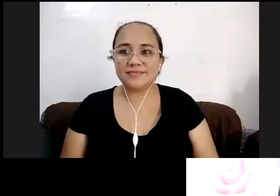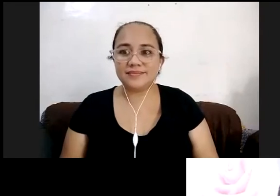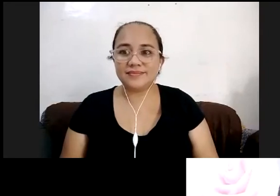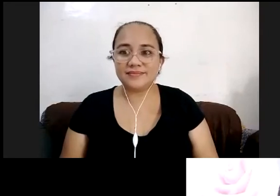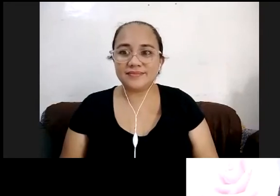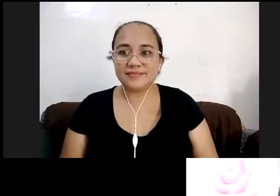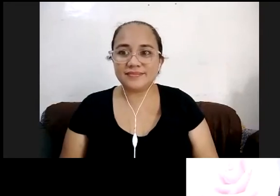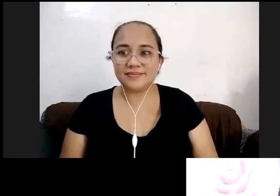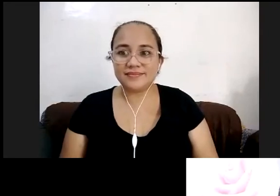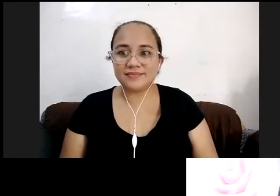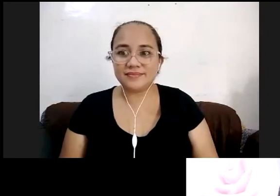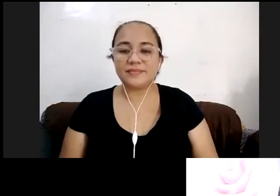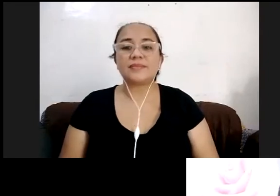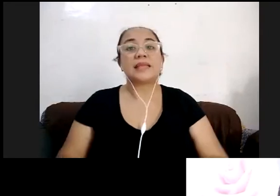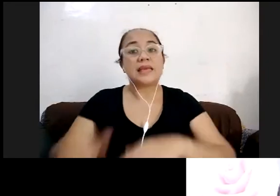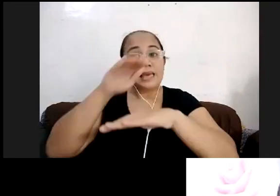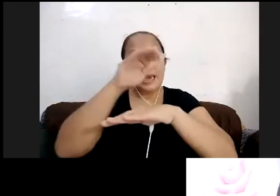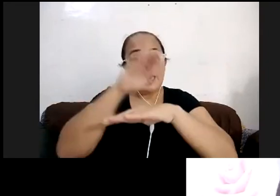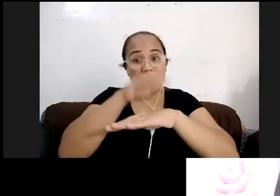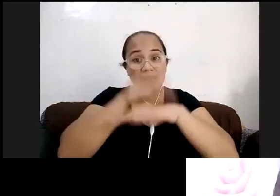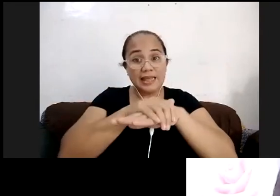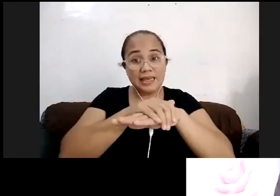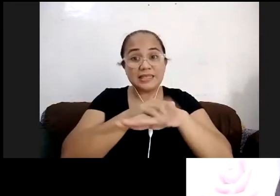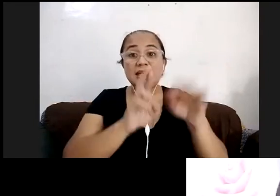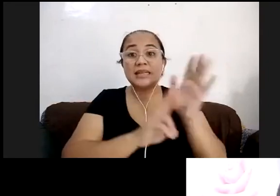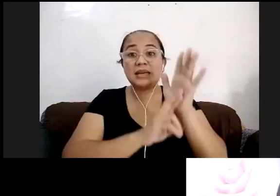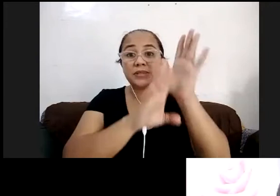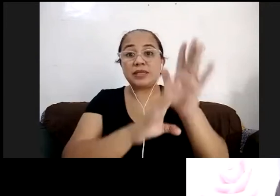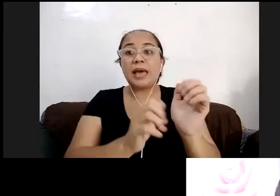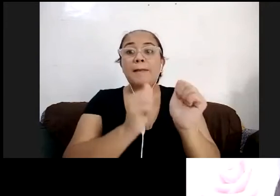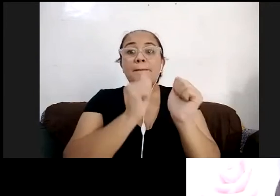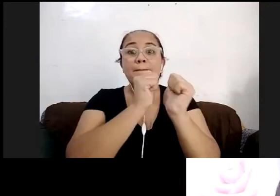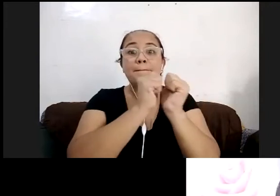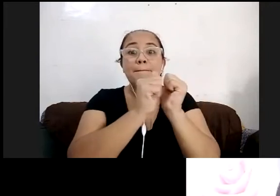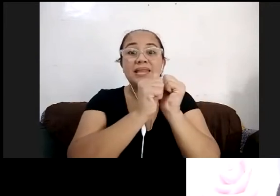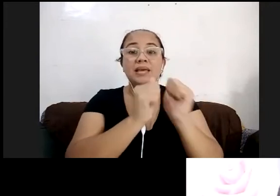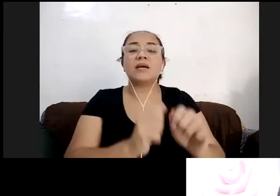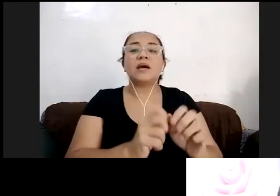So English represents the meaning of very beautiful